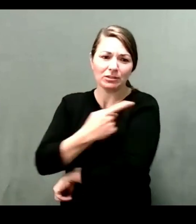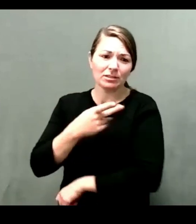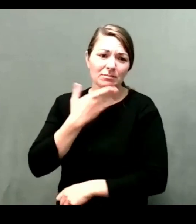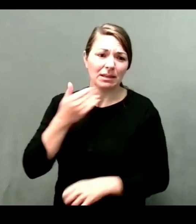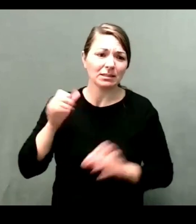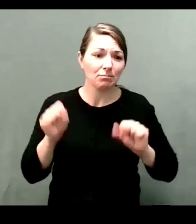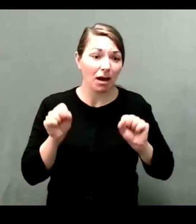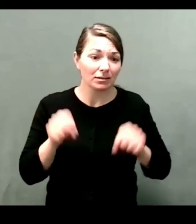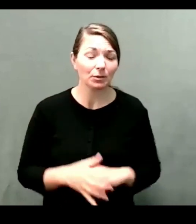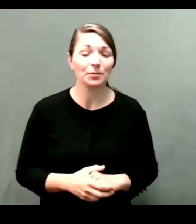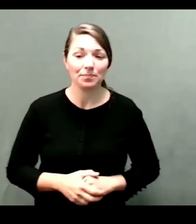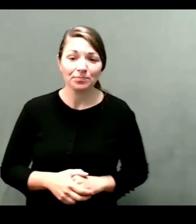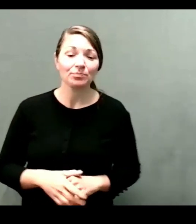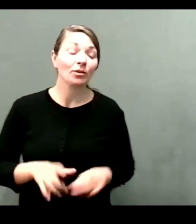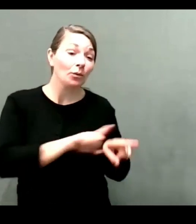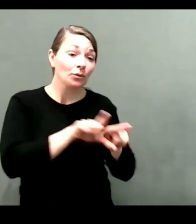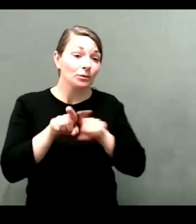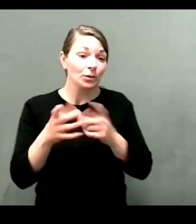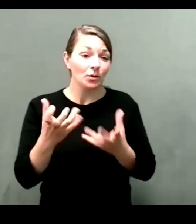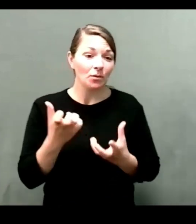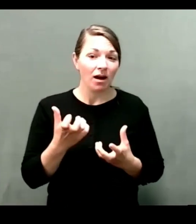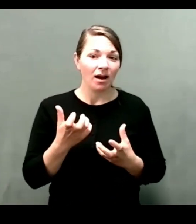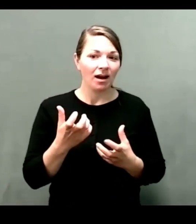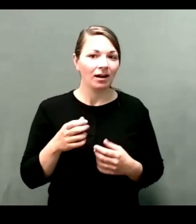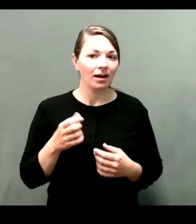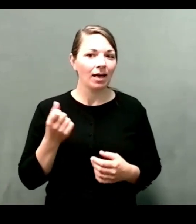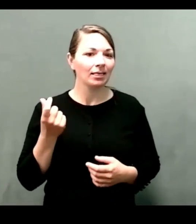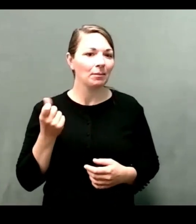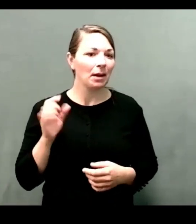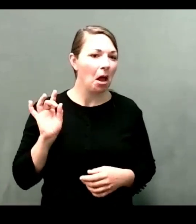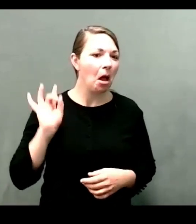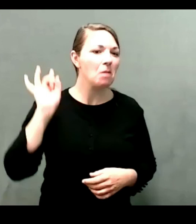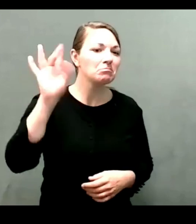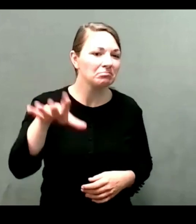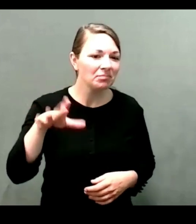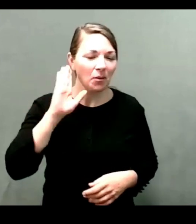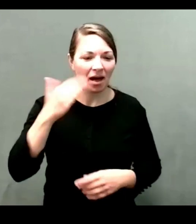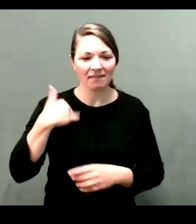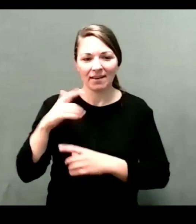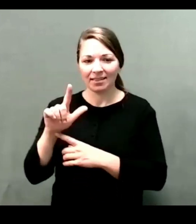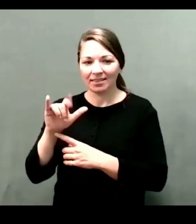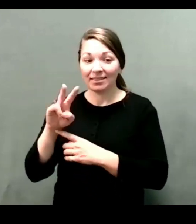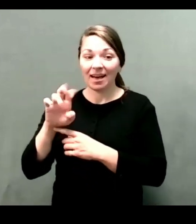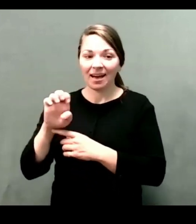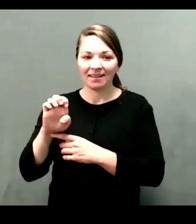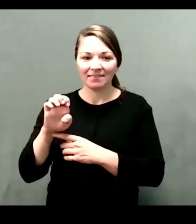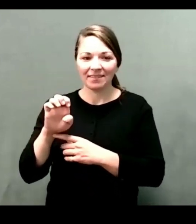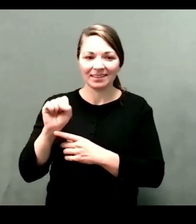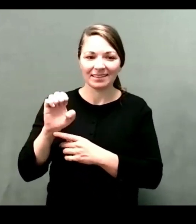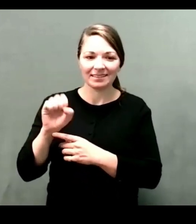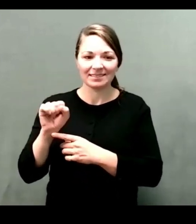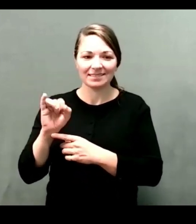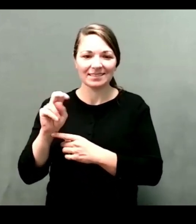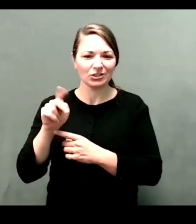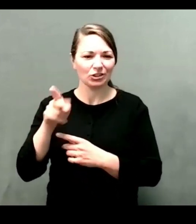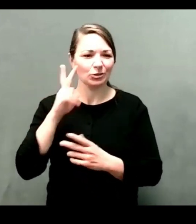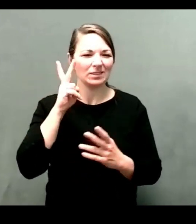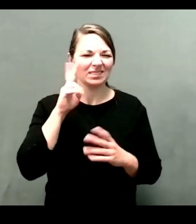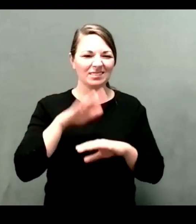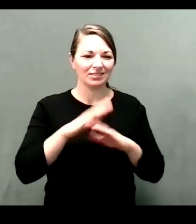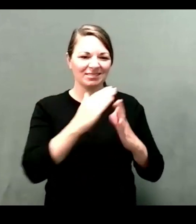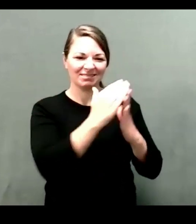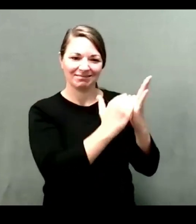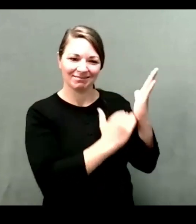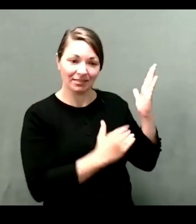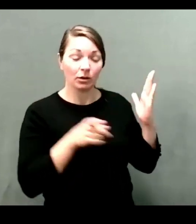that, I'm also going to make a little plug. We will be holding a live session, and that will be on the agenda, where you are welcome to